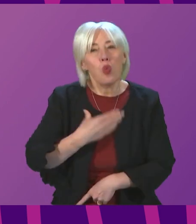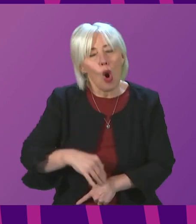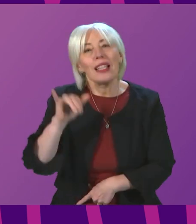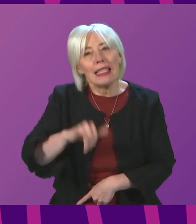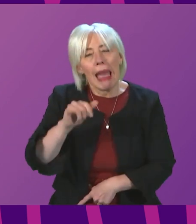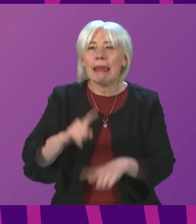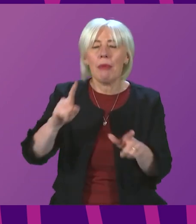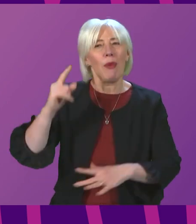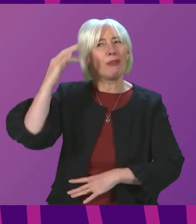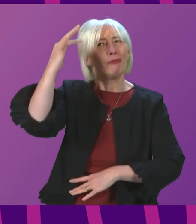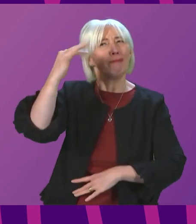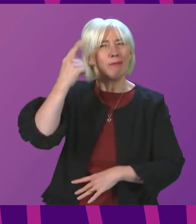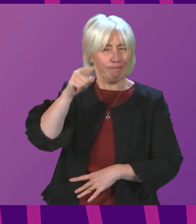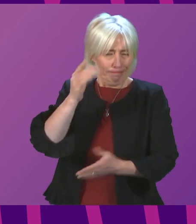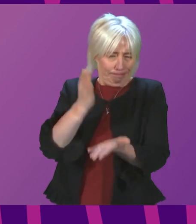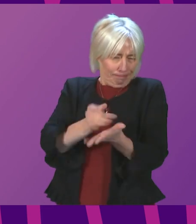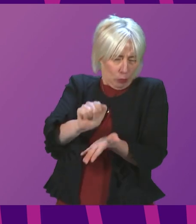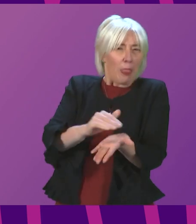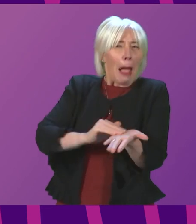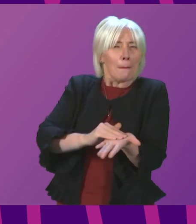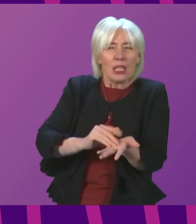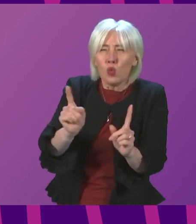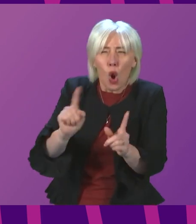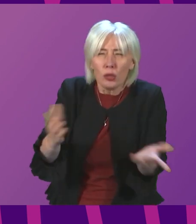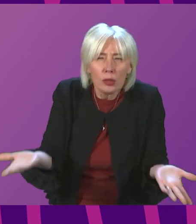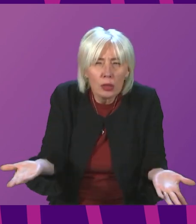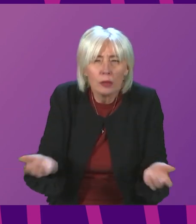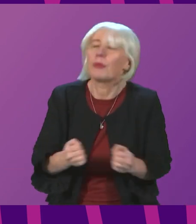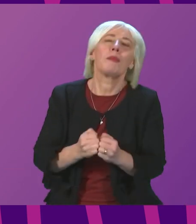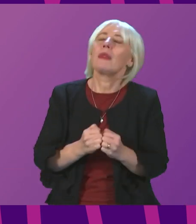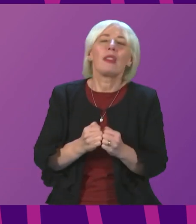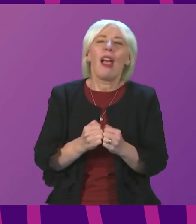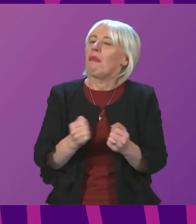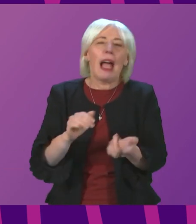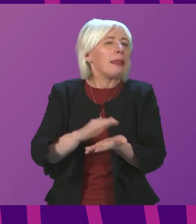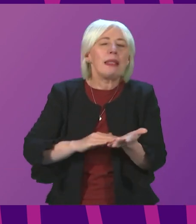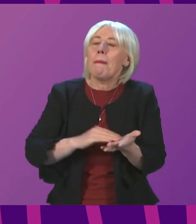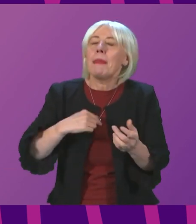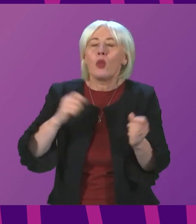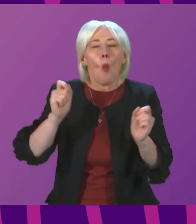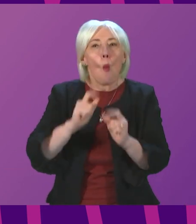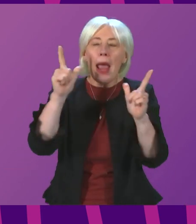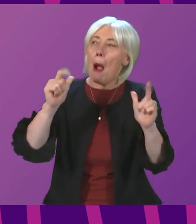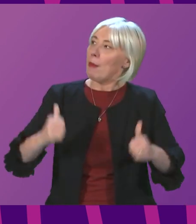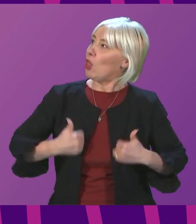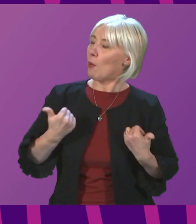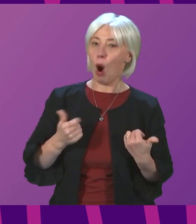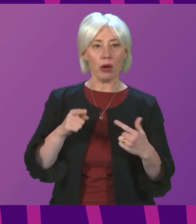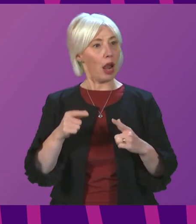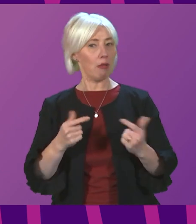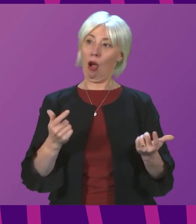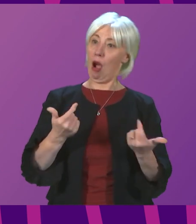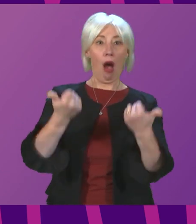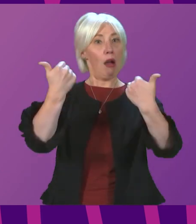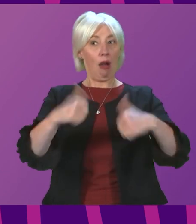reflecting on what that does and does not mean. Unfortunately, it doesn't mean waking up one morning soon and finding that COVID has